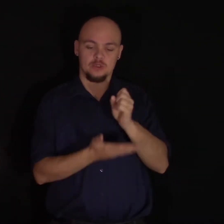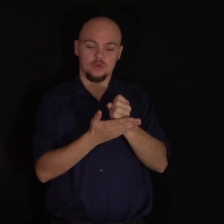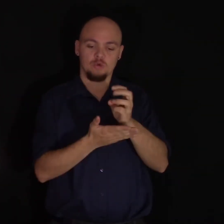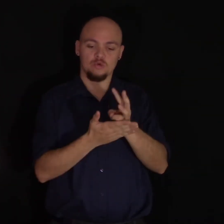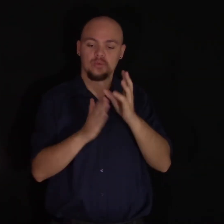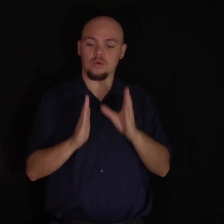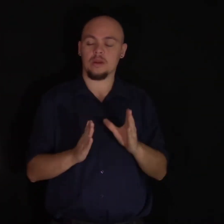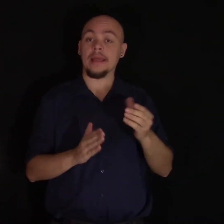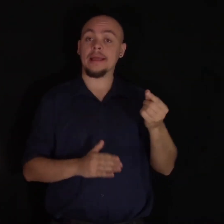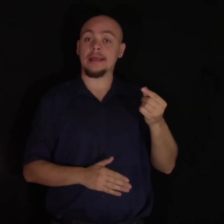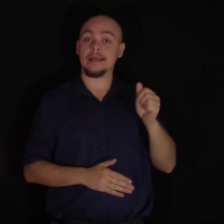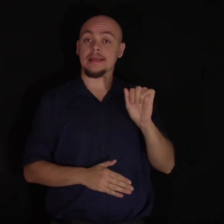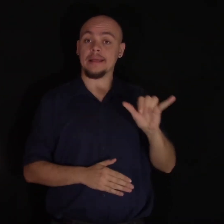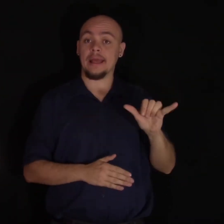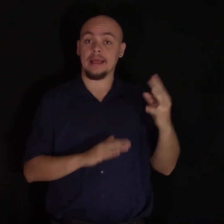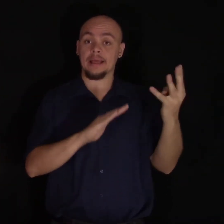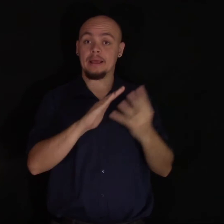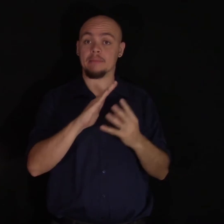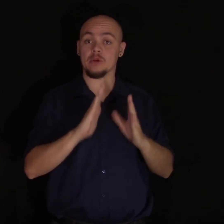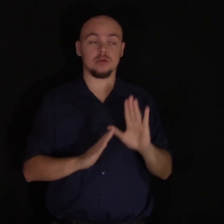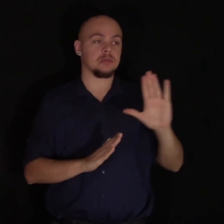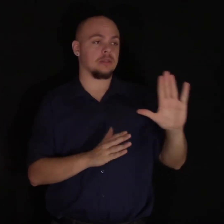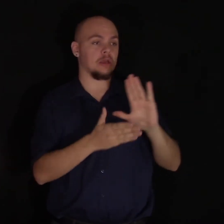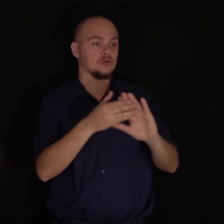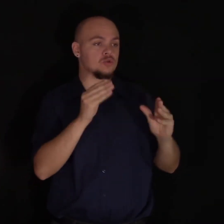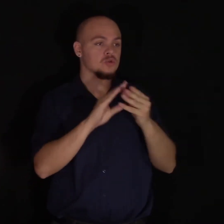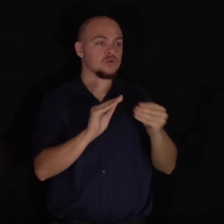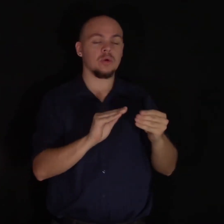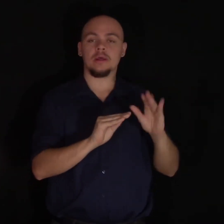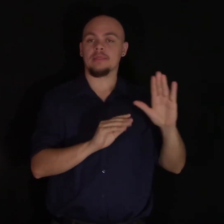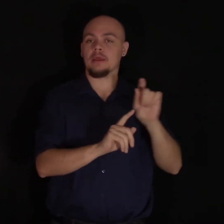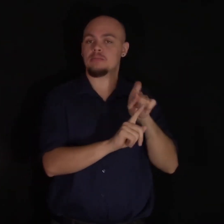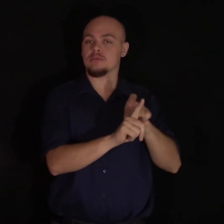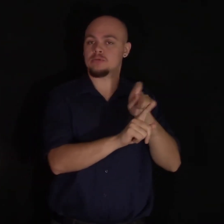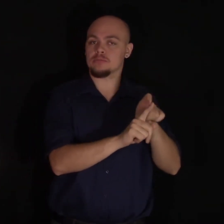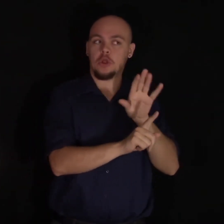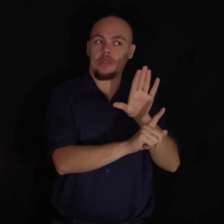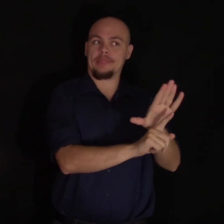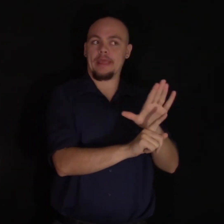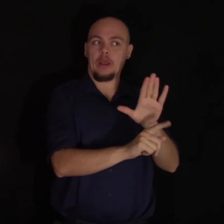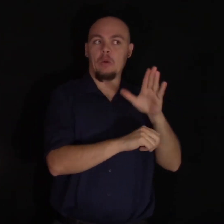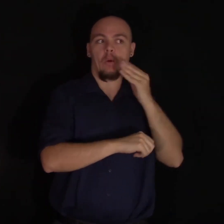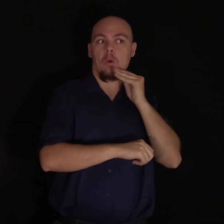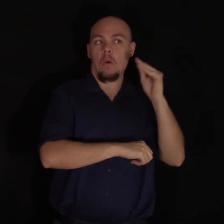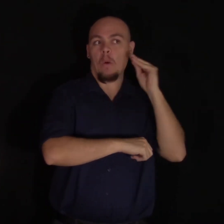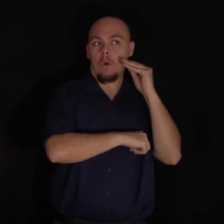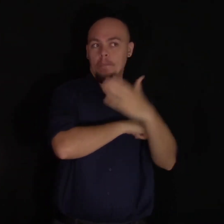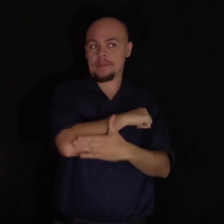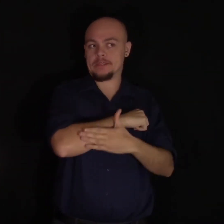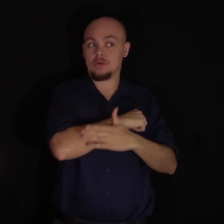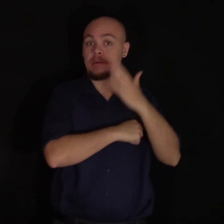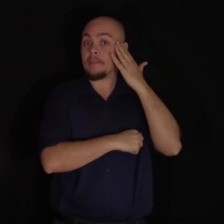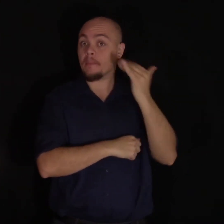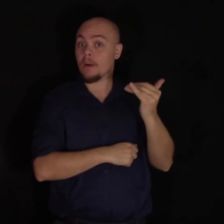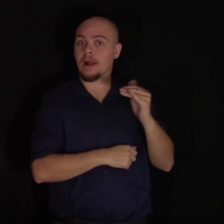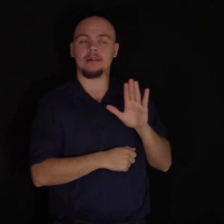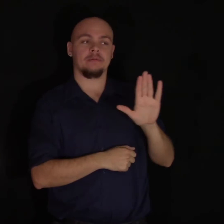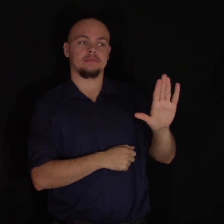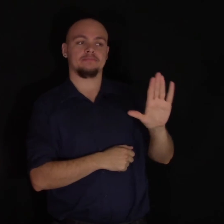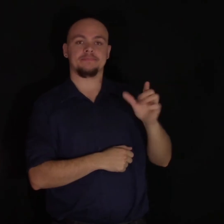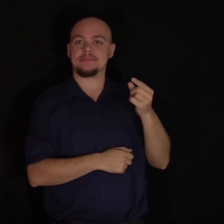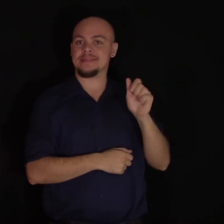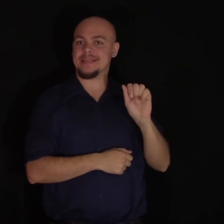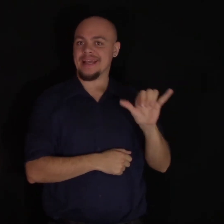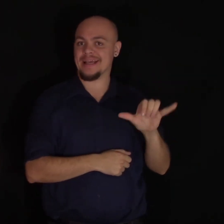many gay immigrants. They told me their stories of persecution in their home countries just for being gay, and the reasons why they escaped to the